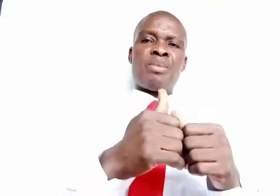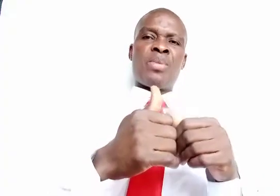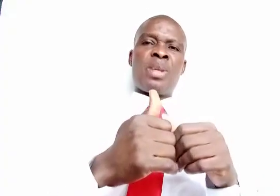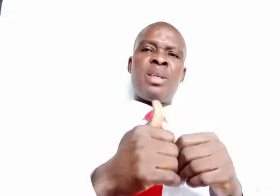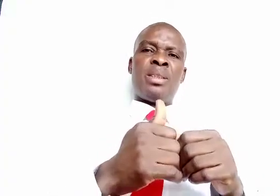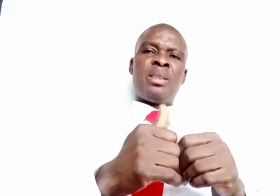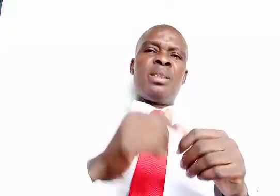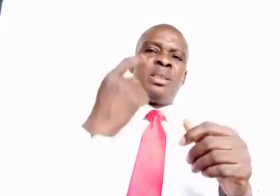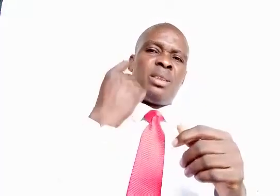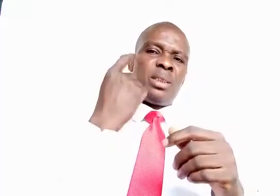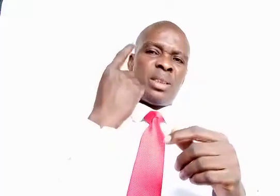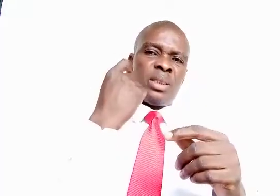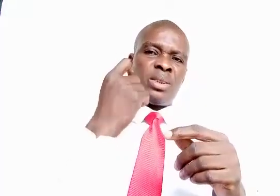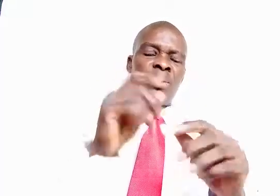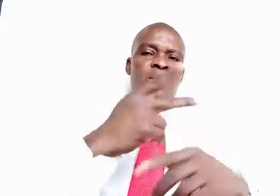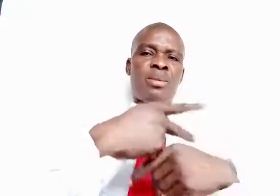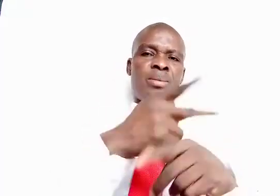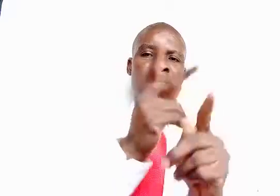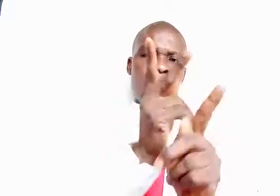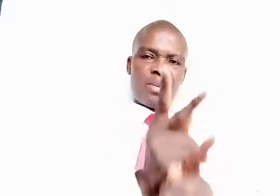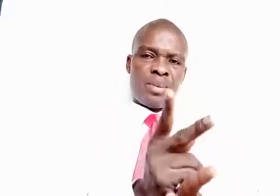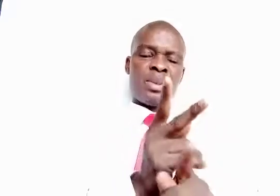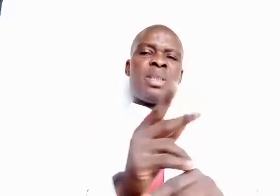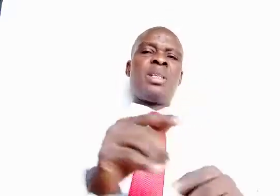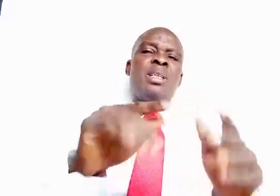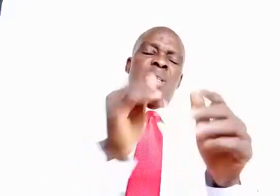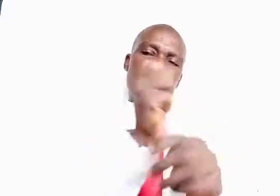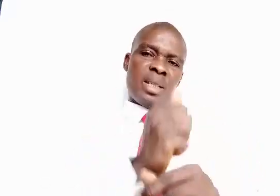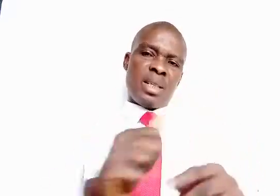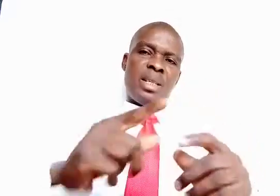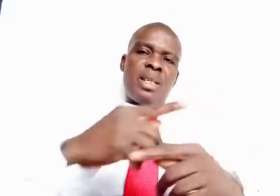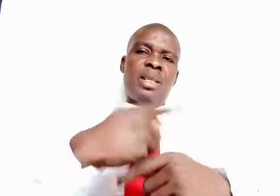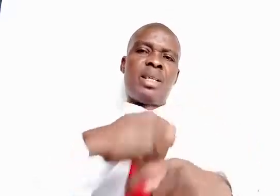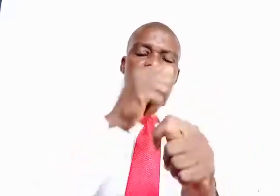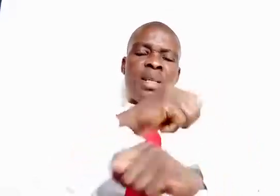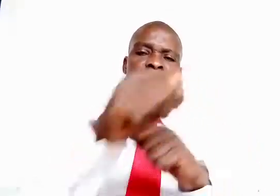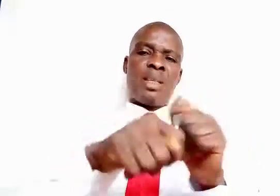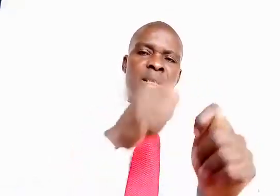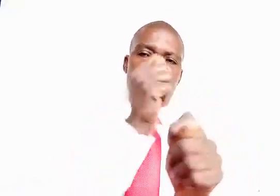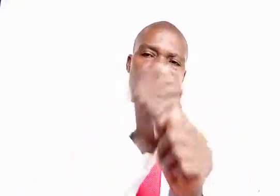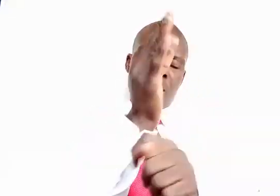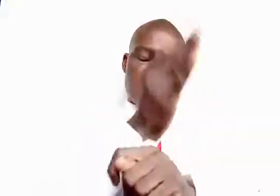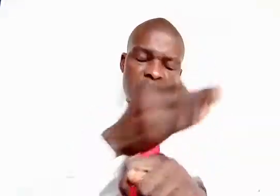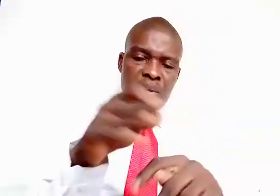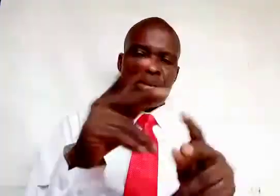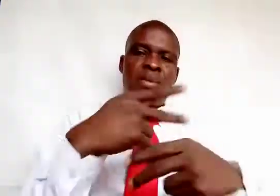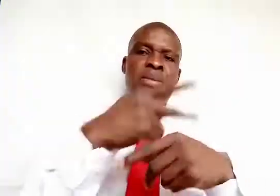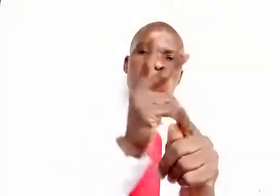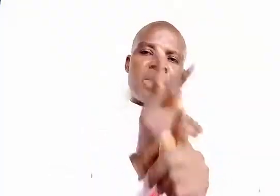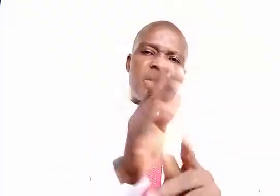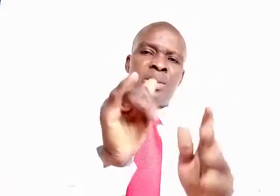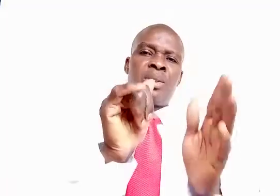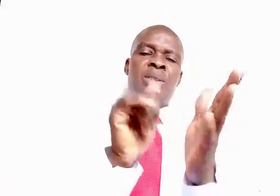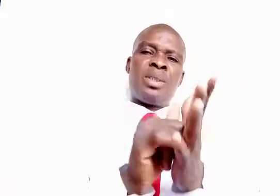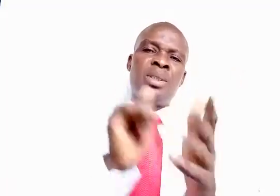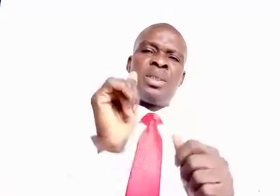Sexual reproduction: a type of reproduction that involves the fusion of gametes. Apical